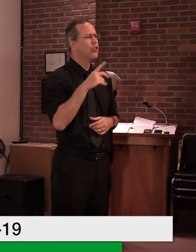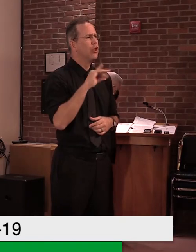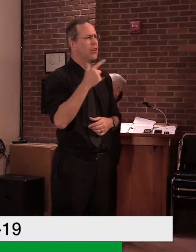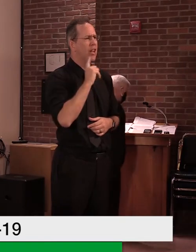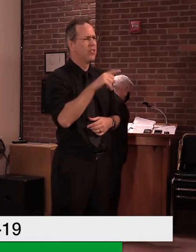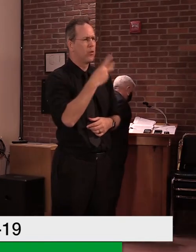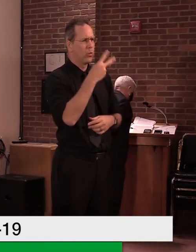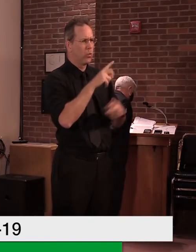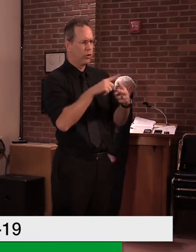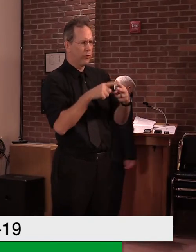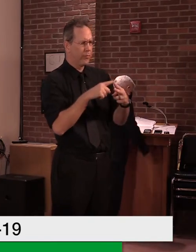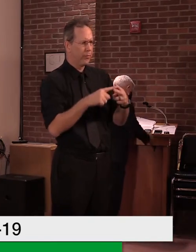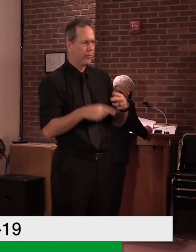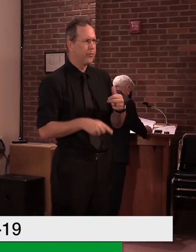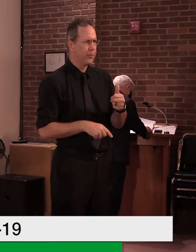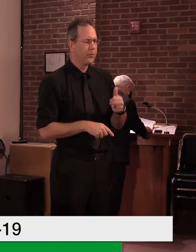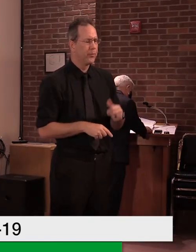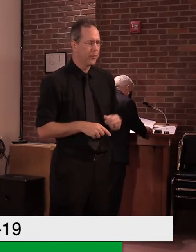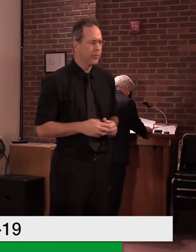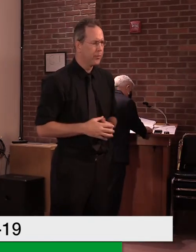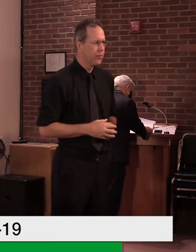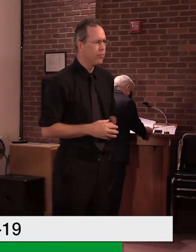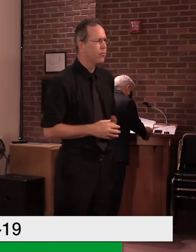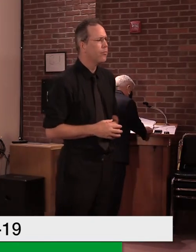inventory. Thank you.